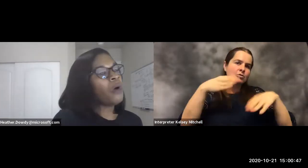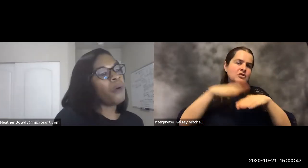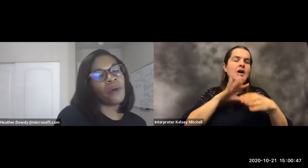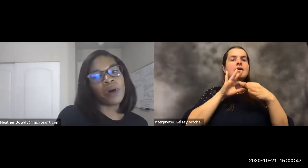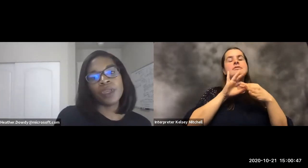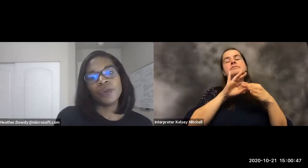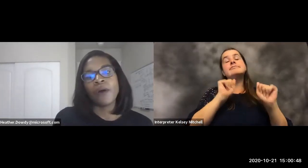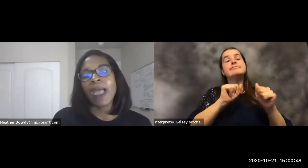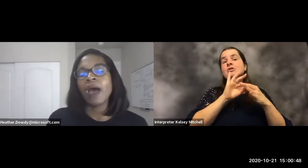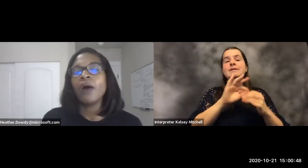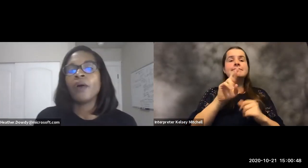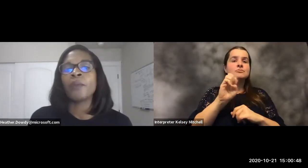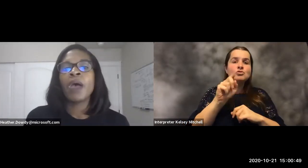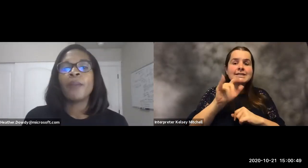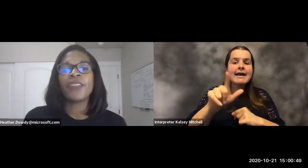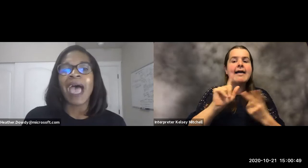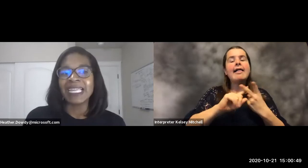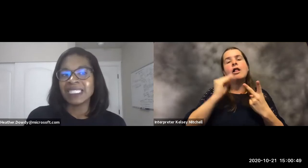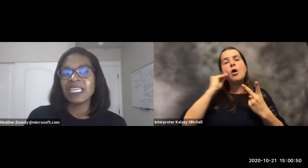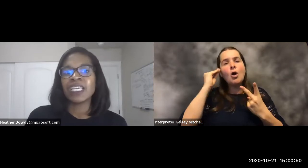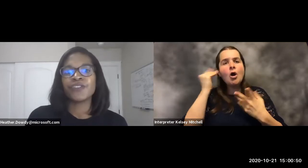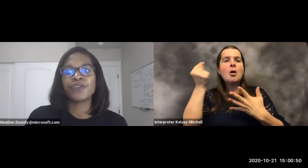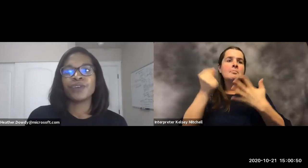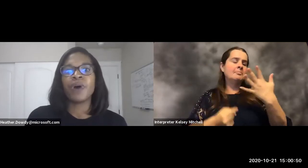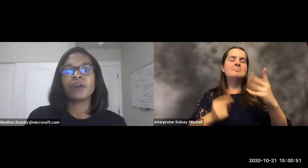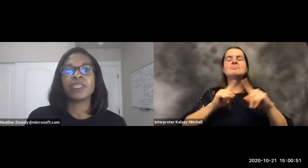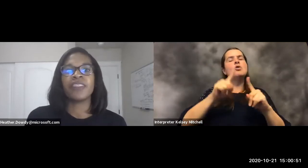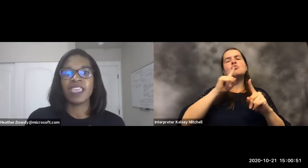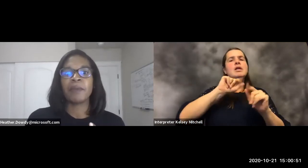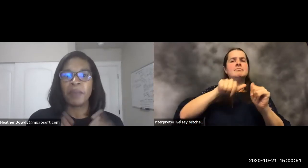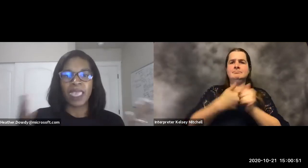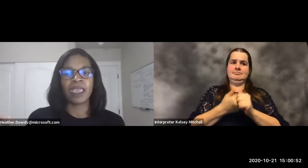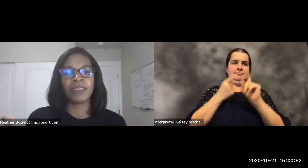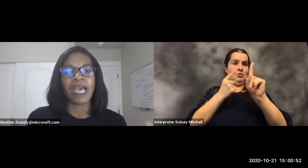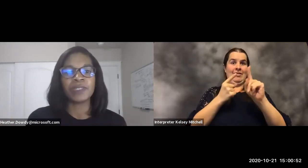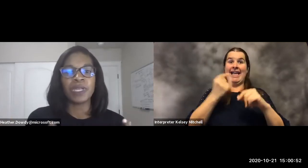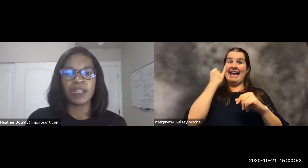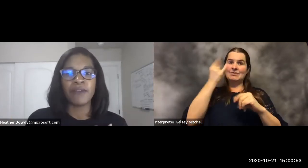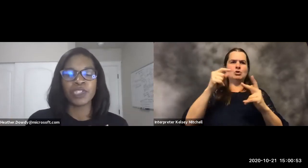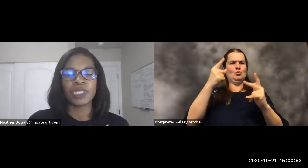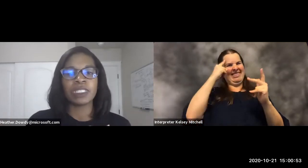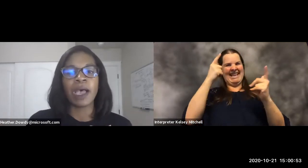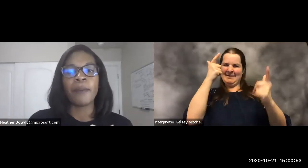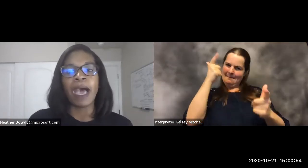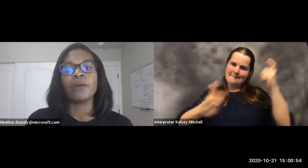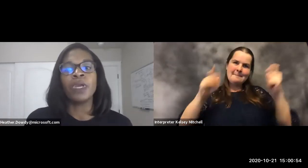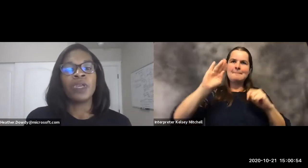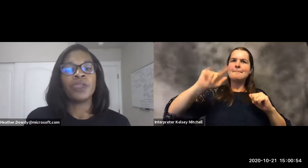retail or, at home. But the idea is for you all to think big. That's what innovation